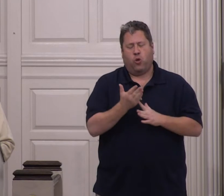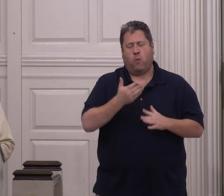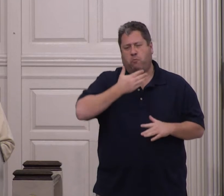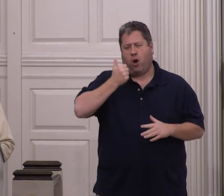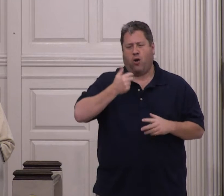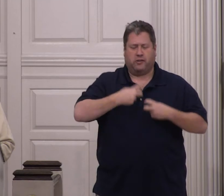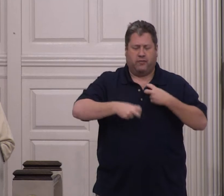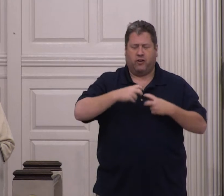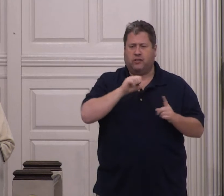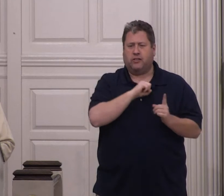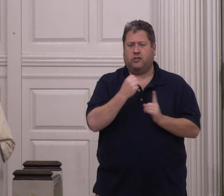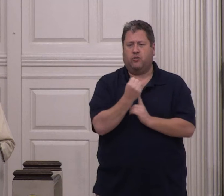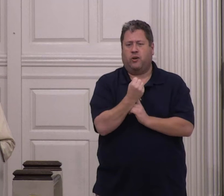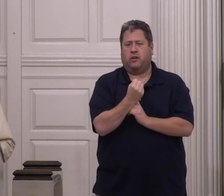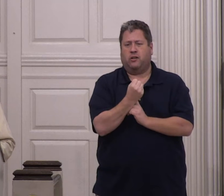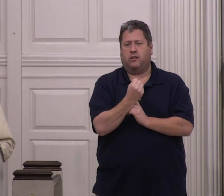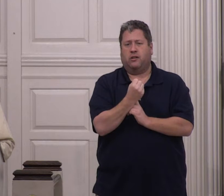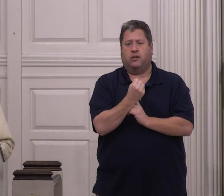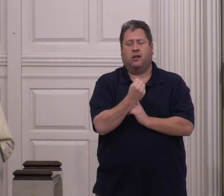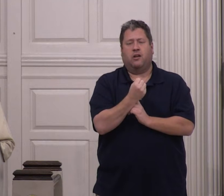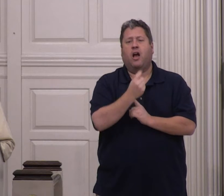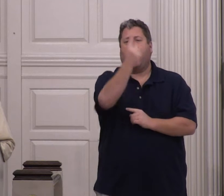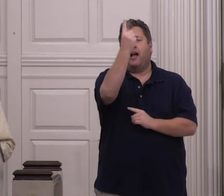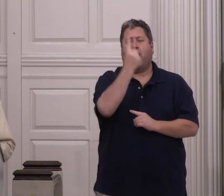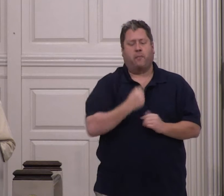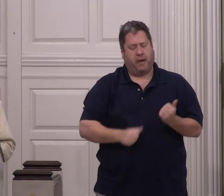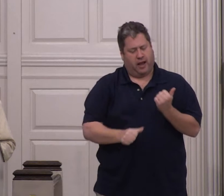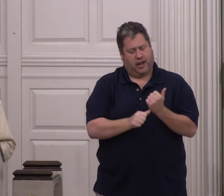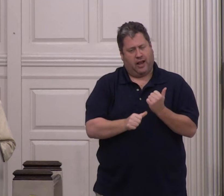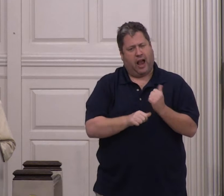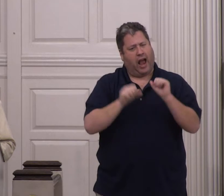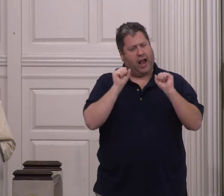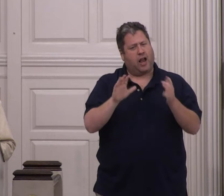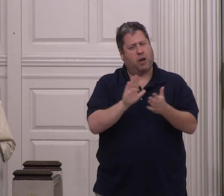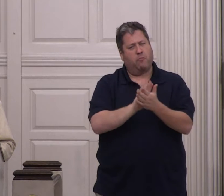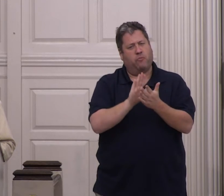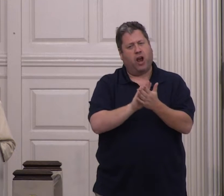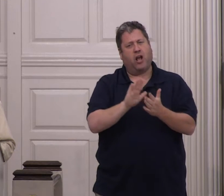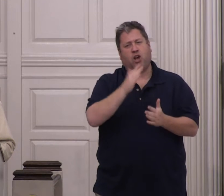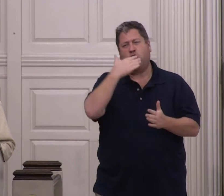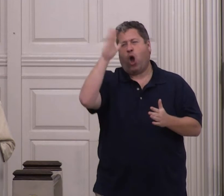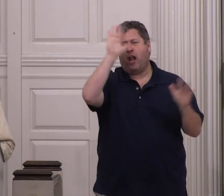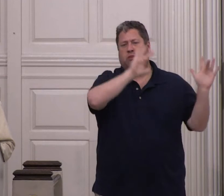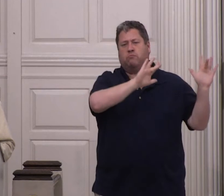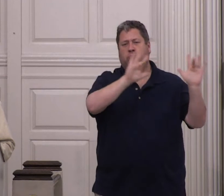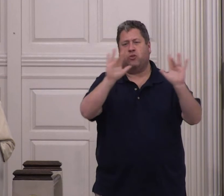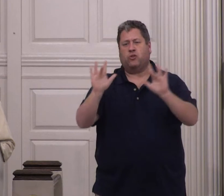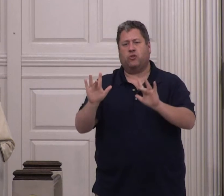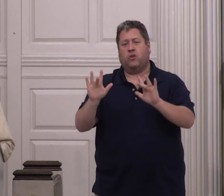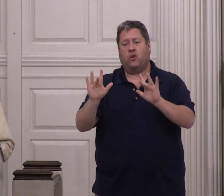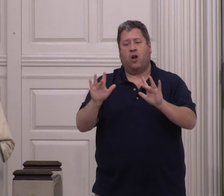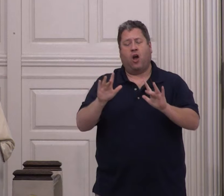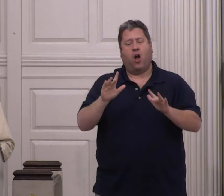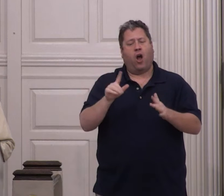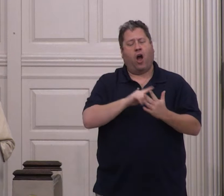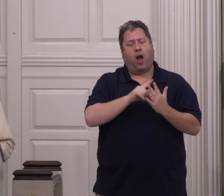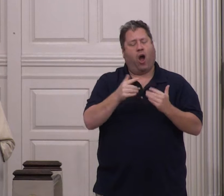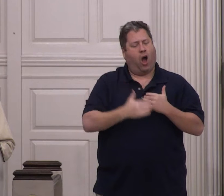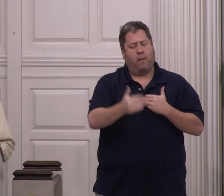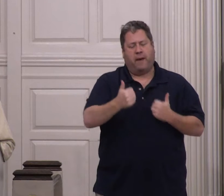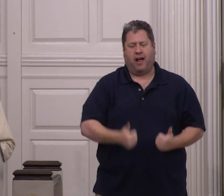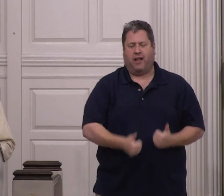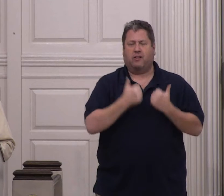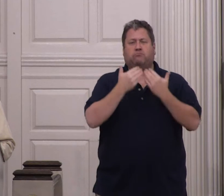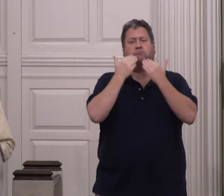the most difficult cases. O come to my aid that I may praise the mercies of God. In all my life I will